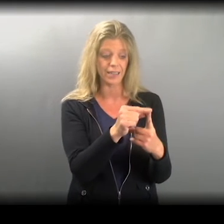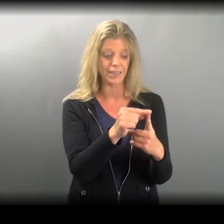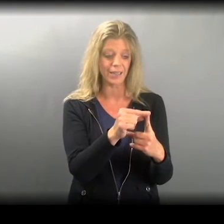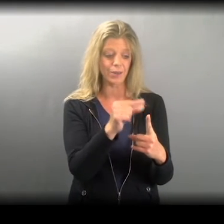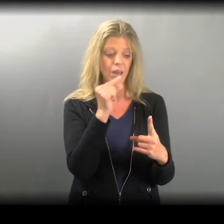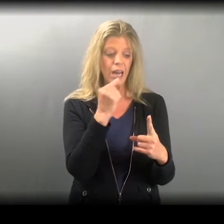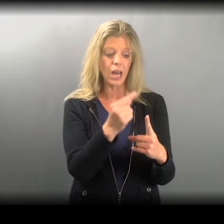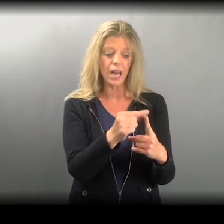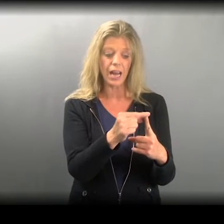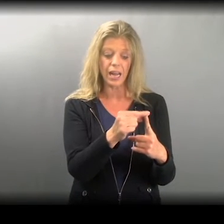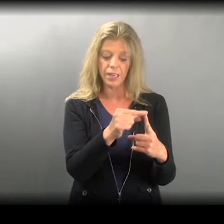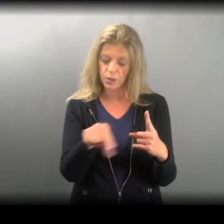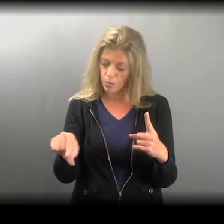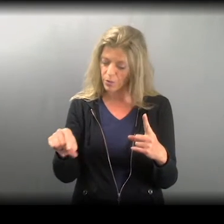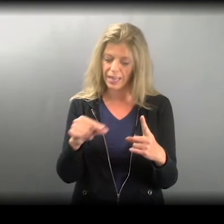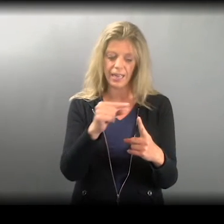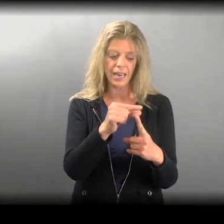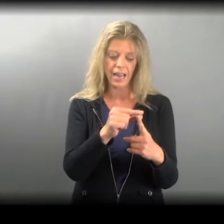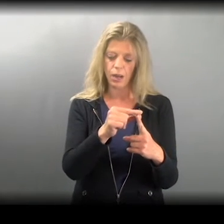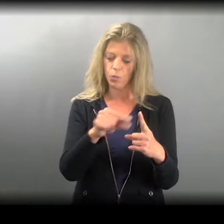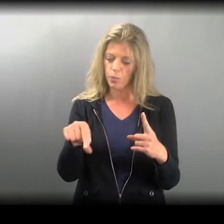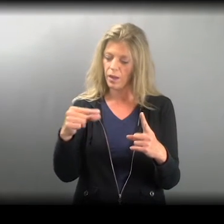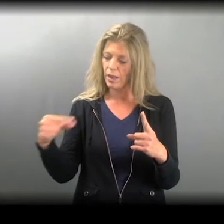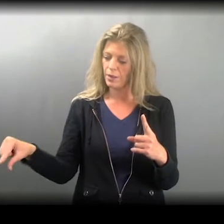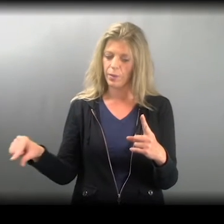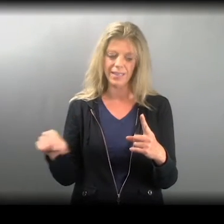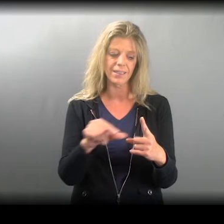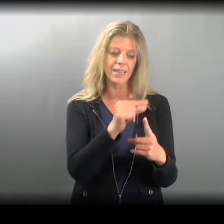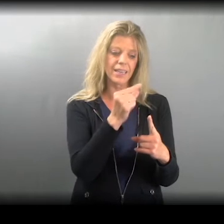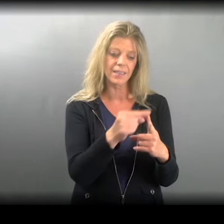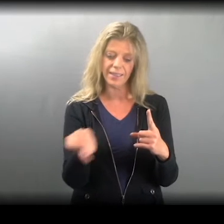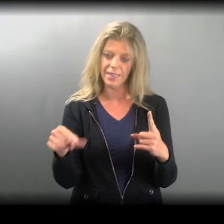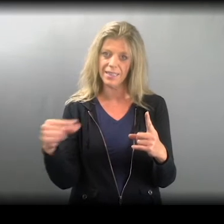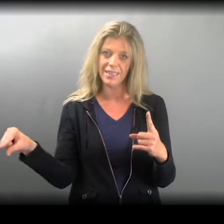so, and you're going to bring it out twice. Sentence,